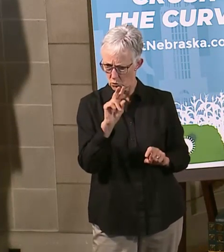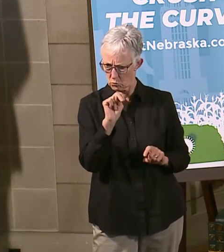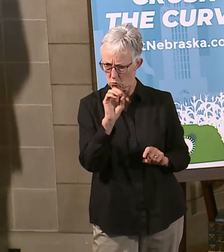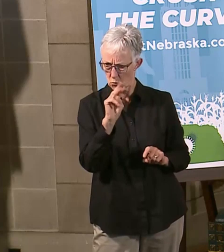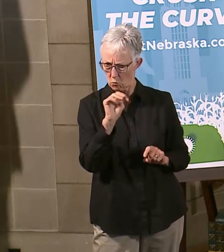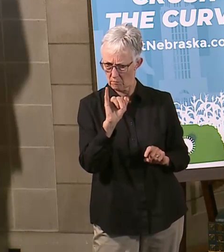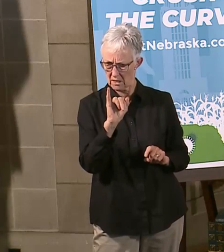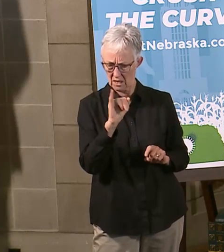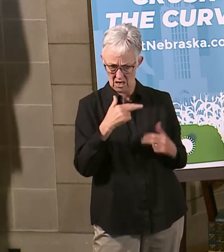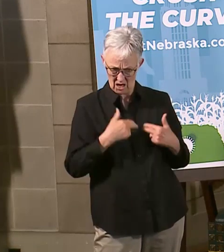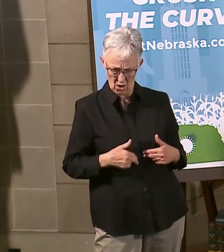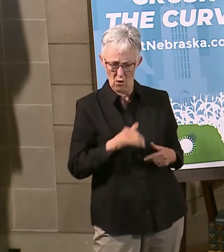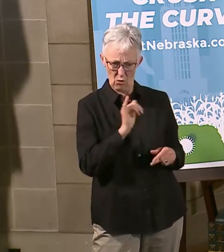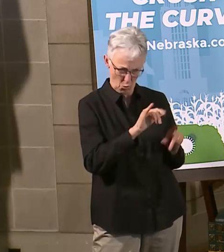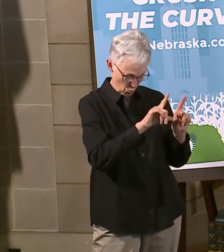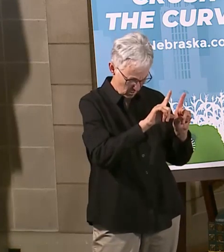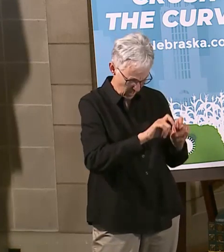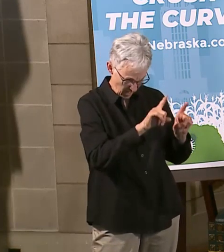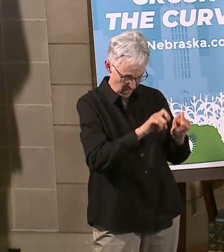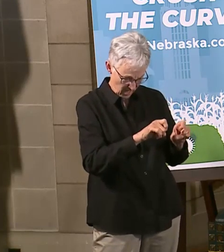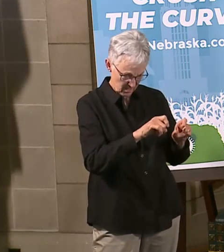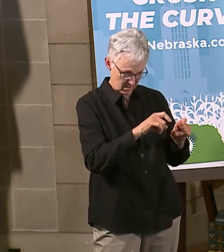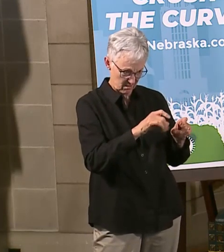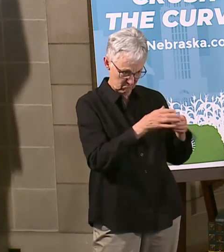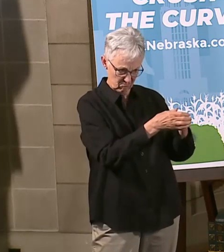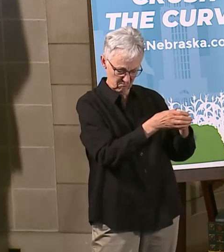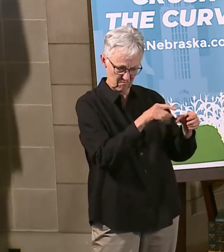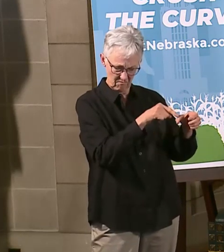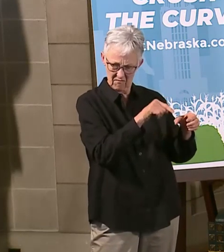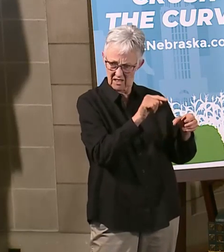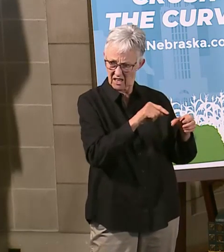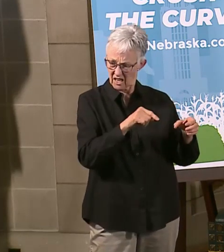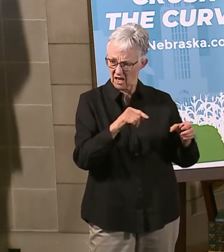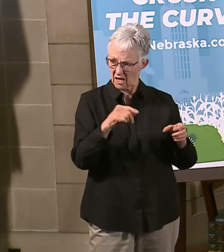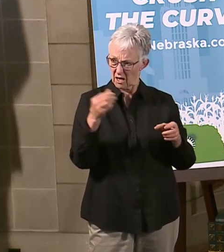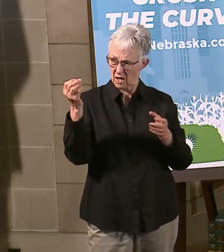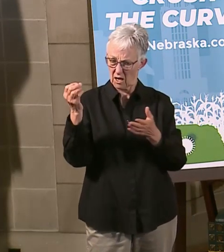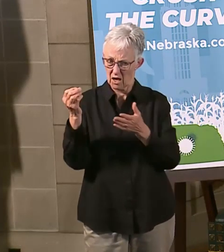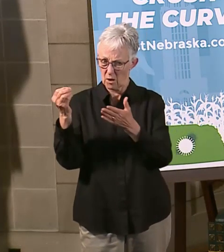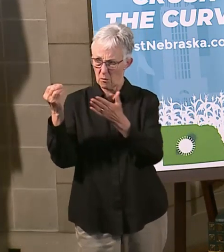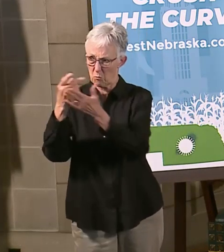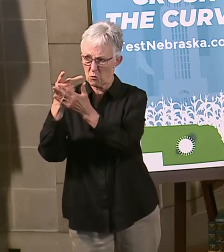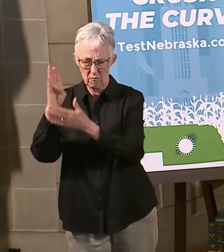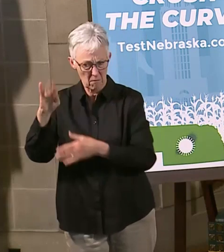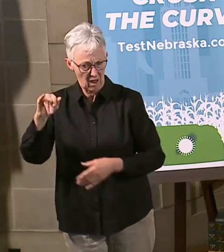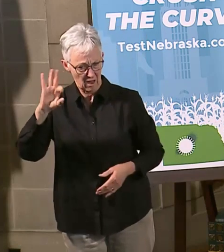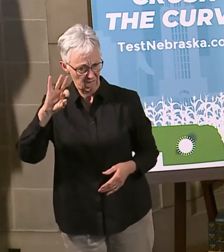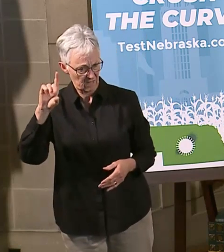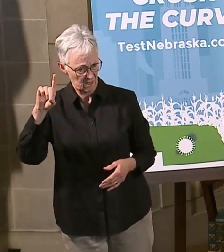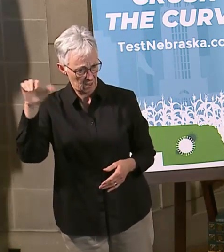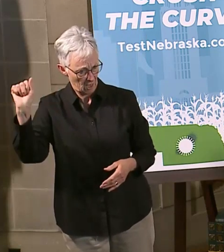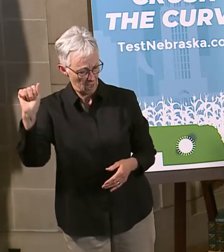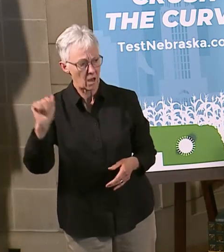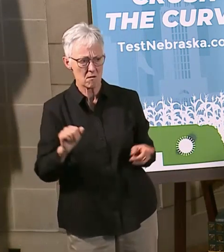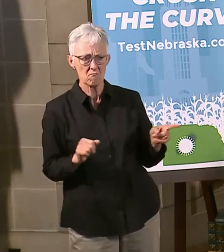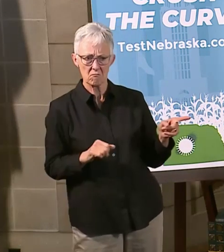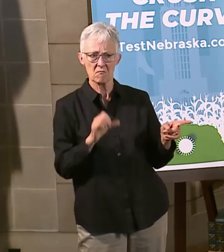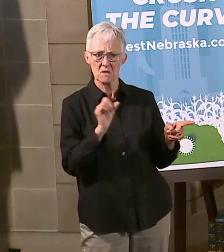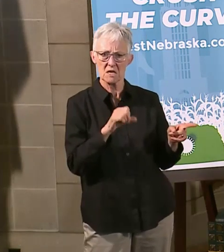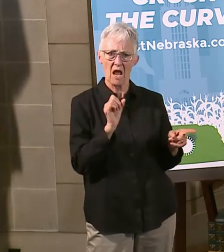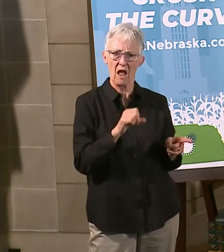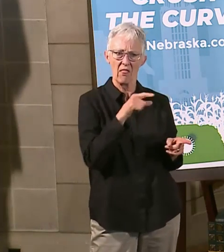Yeah, this is not new technology here. This is the PCR machines. This is the polymerase